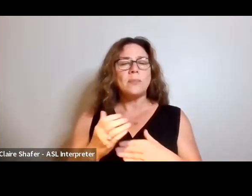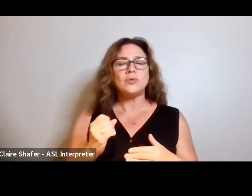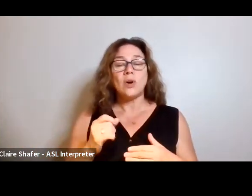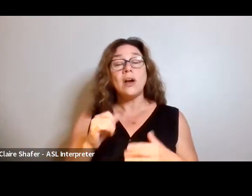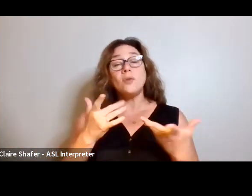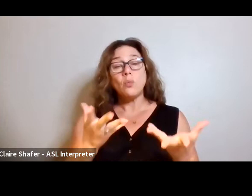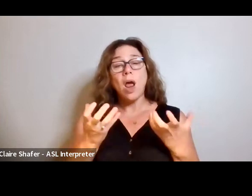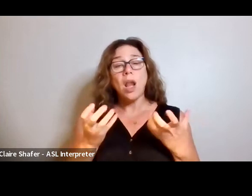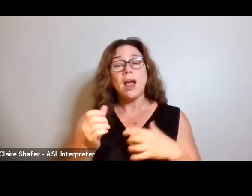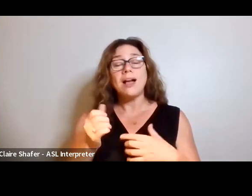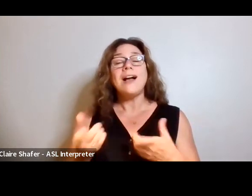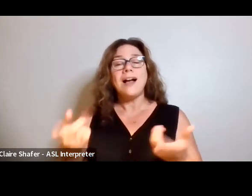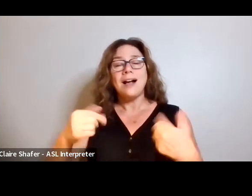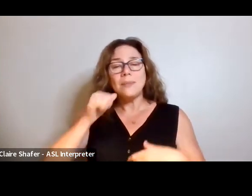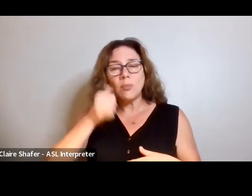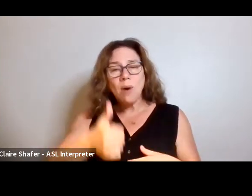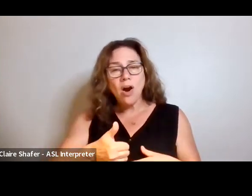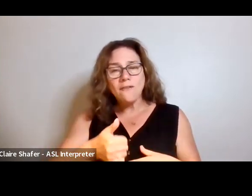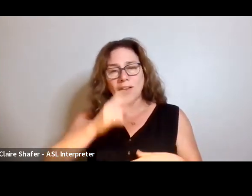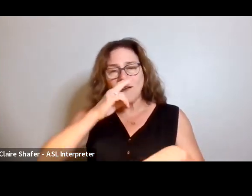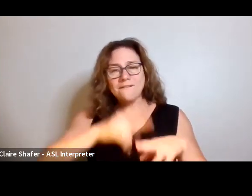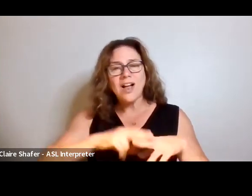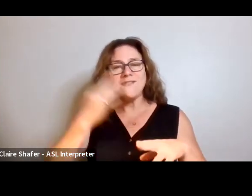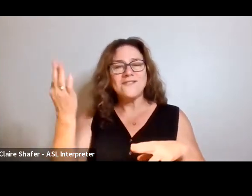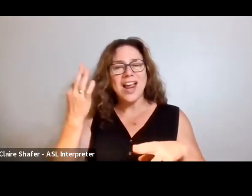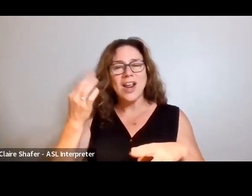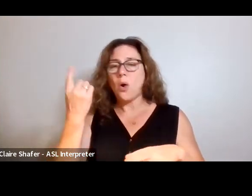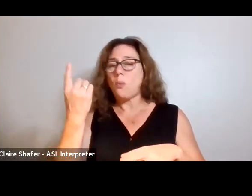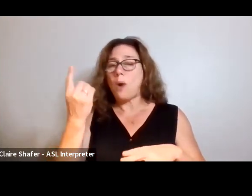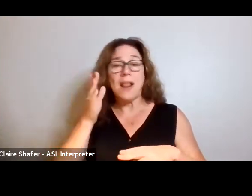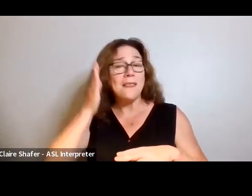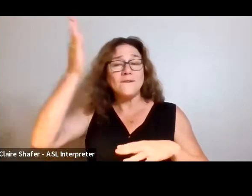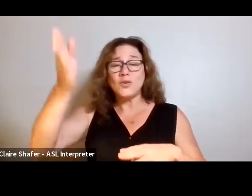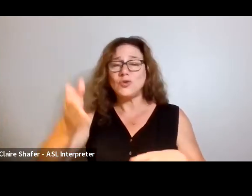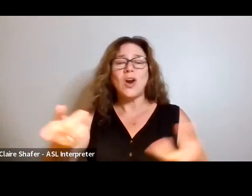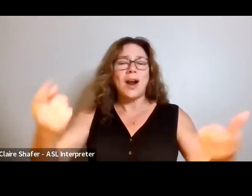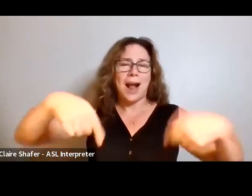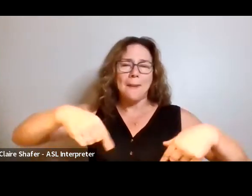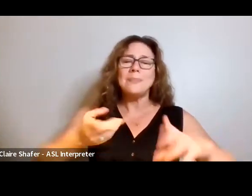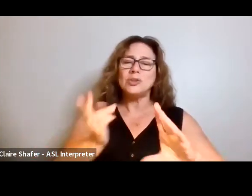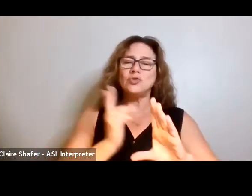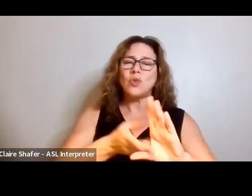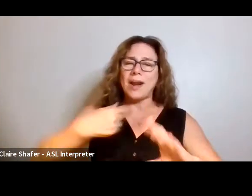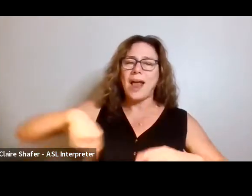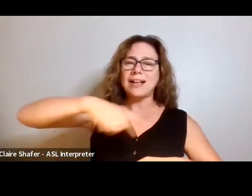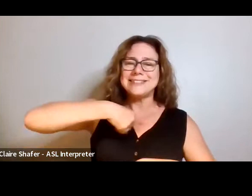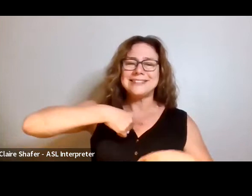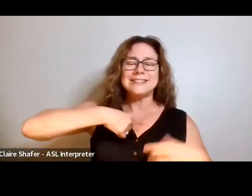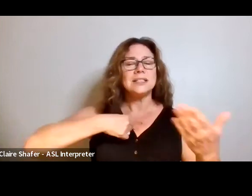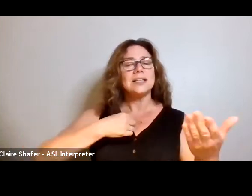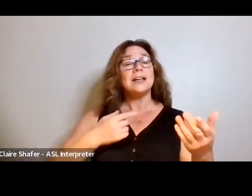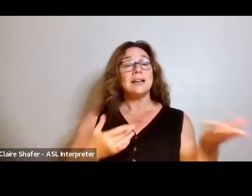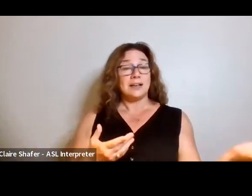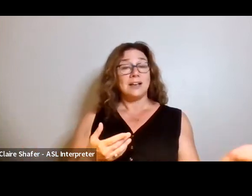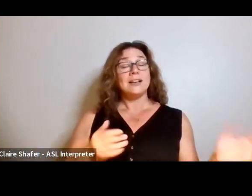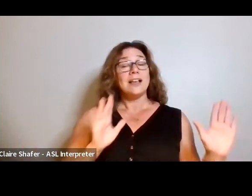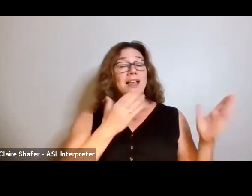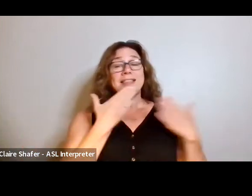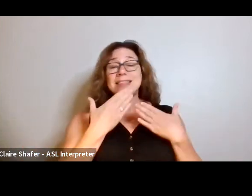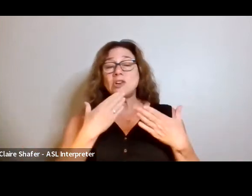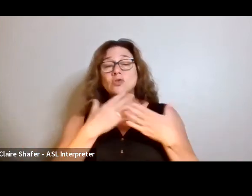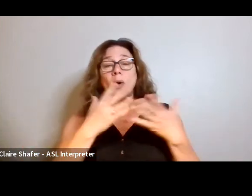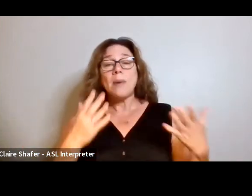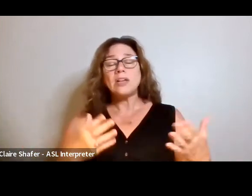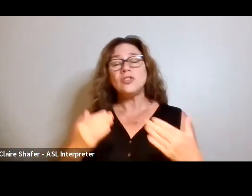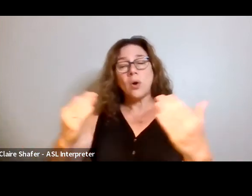Friday or one in the future, I hope you can do it. Thank you, guys. Thank you. Thank you so much. Next right. up, we've got